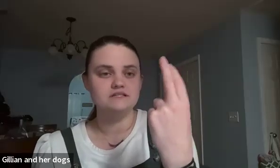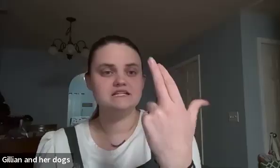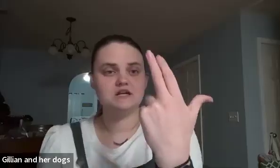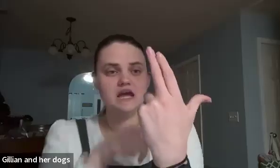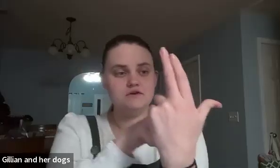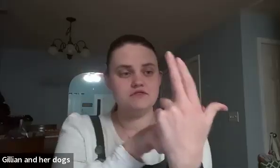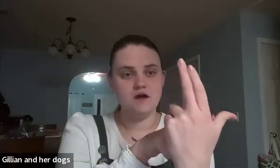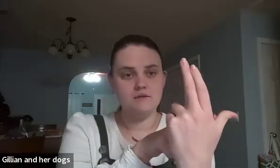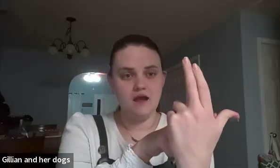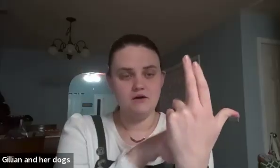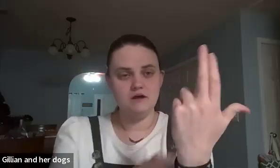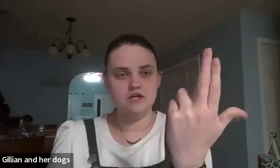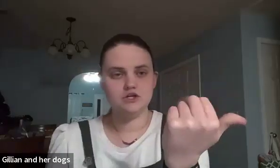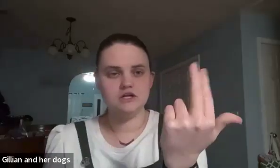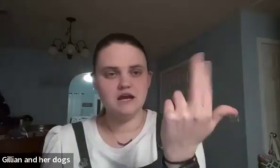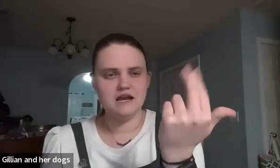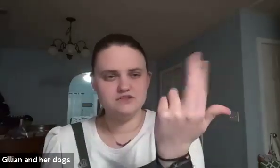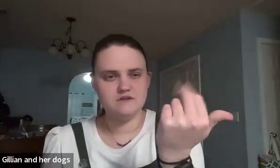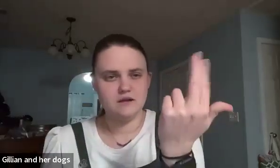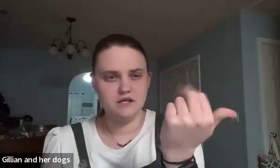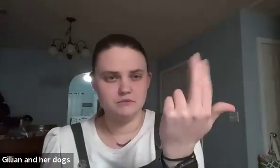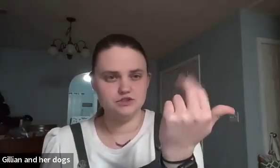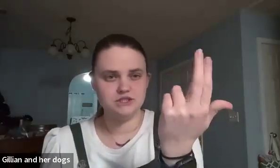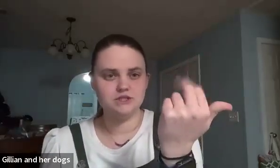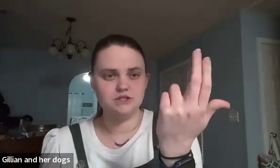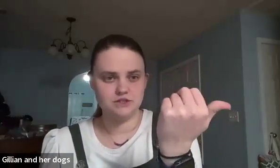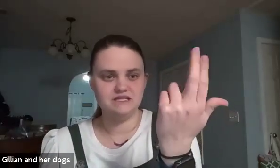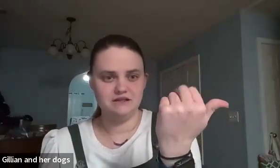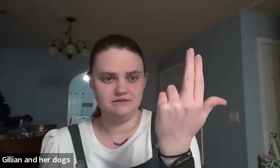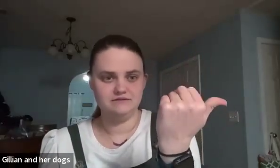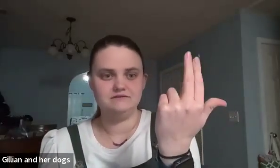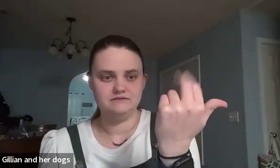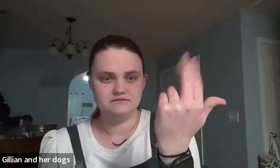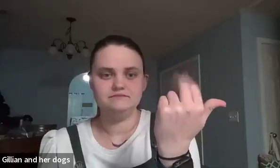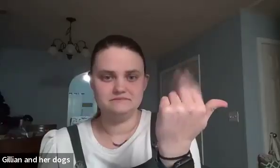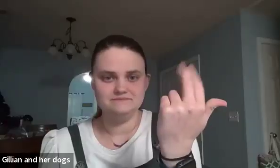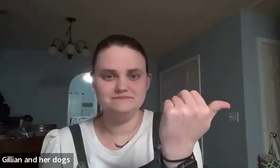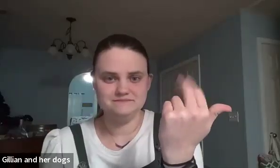13 is going to have your thumb out, and you're going to kind of have do the come here motion. 13.